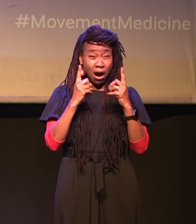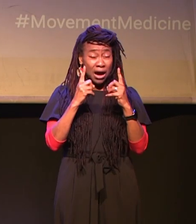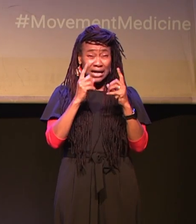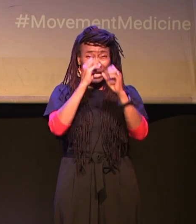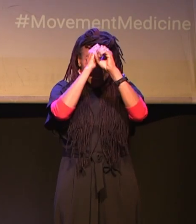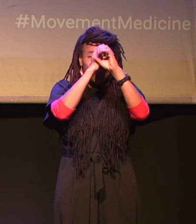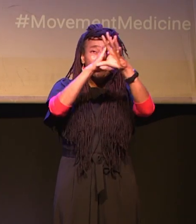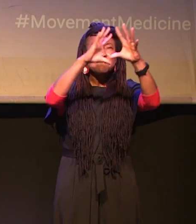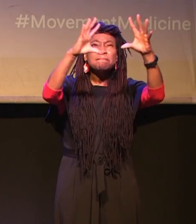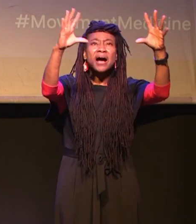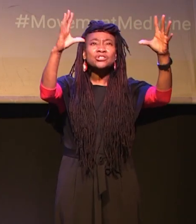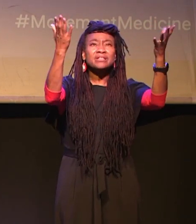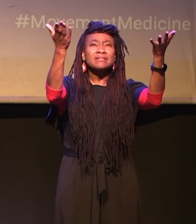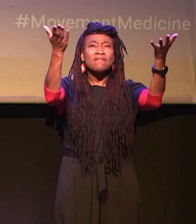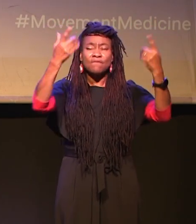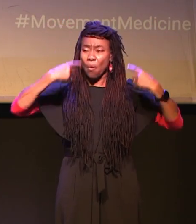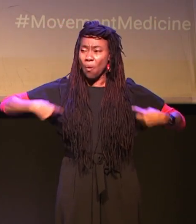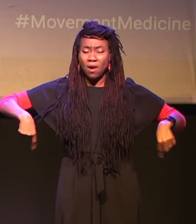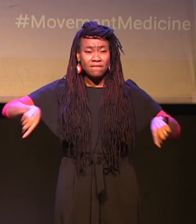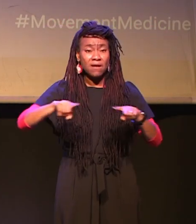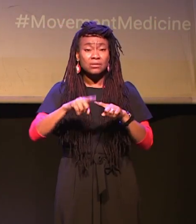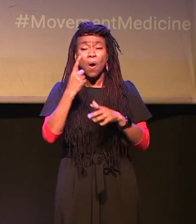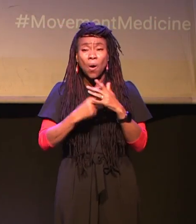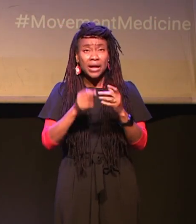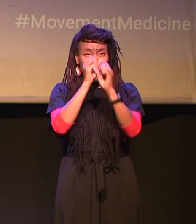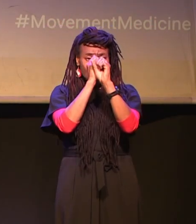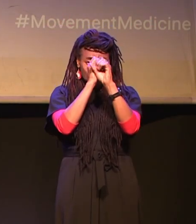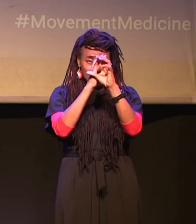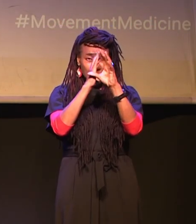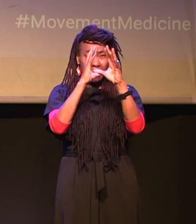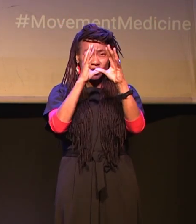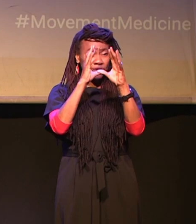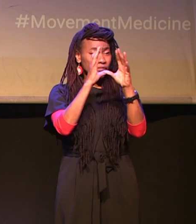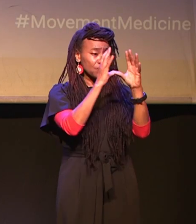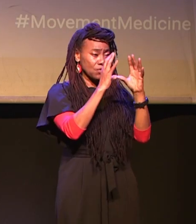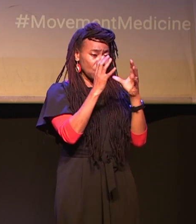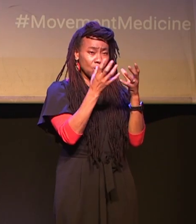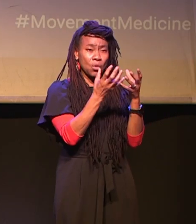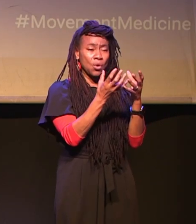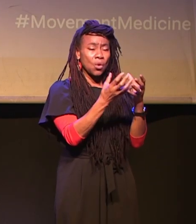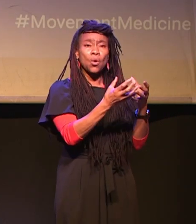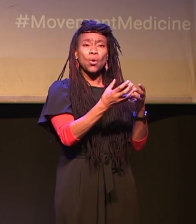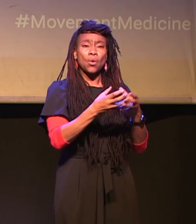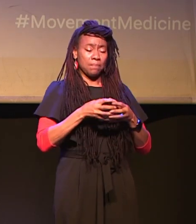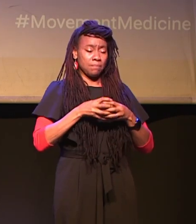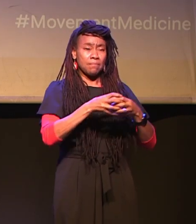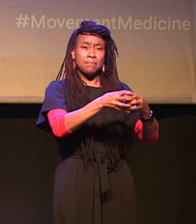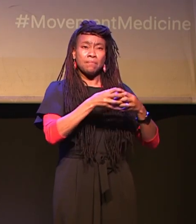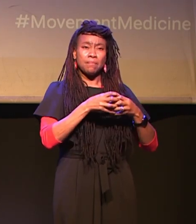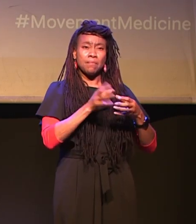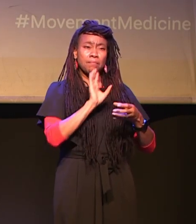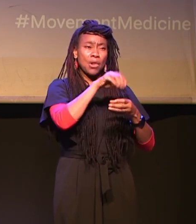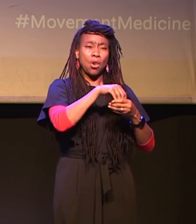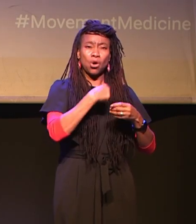and we can't imagine it for all of us. We can only imagine it for those that we feel we belong to, or those that belong to us. And so how do